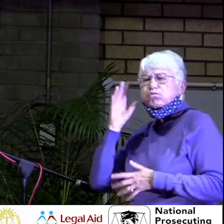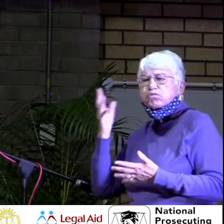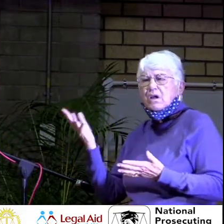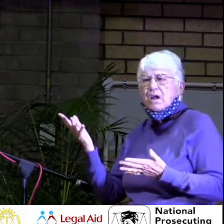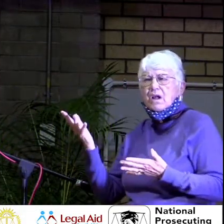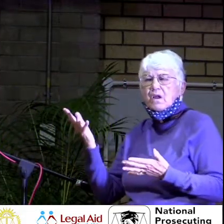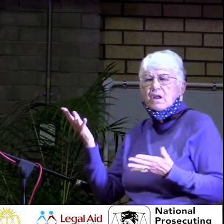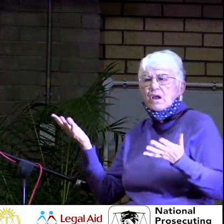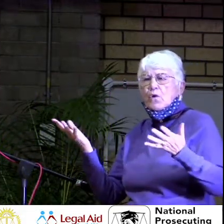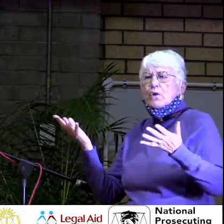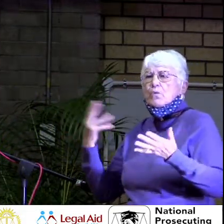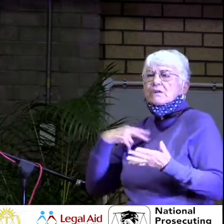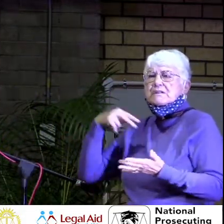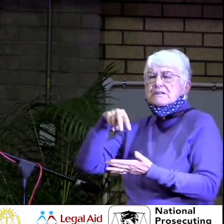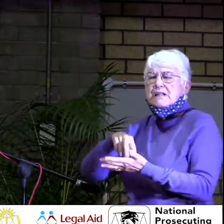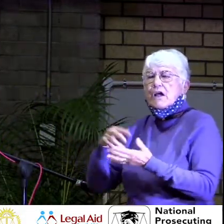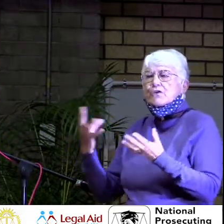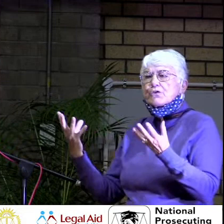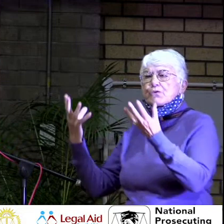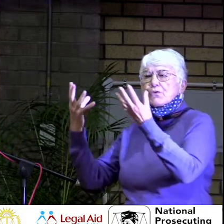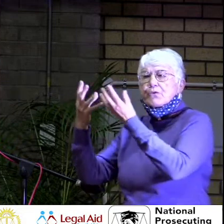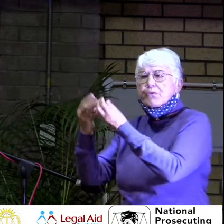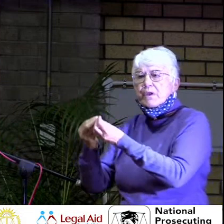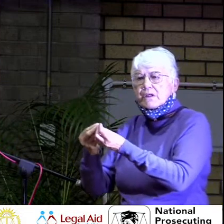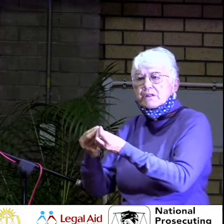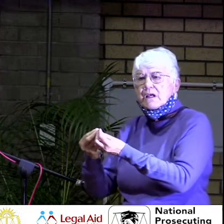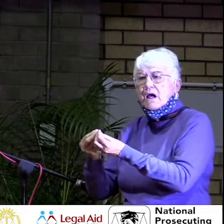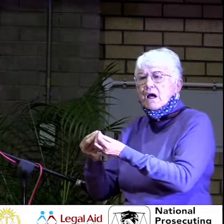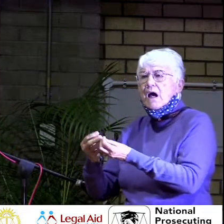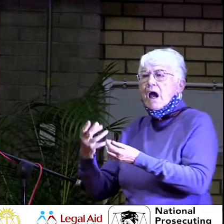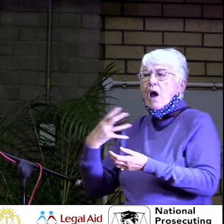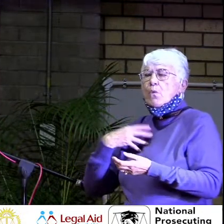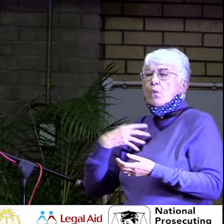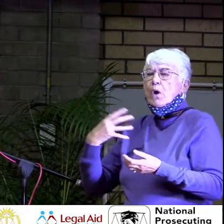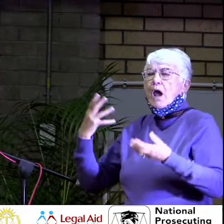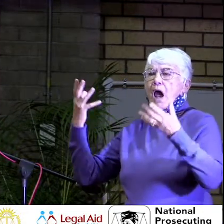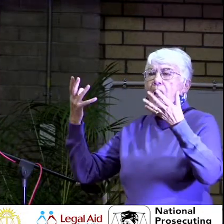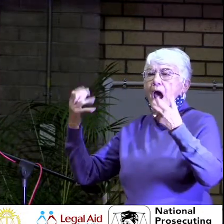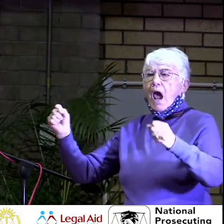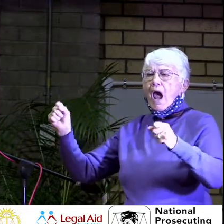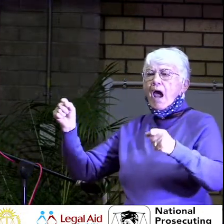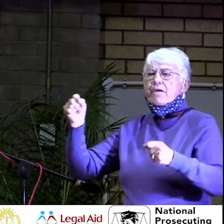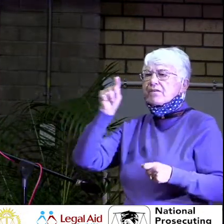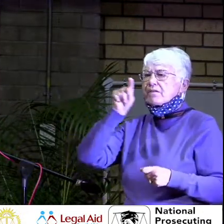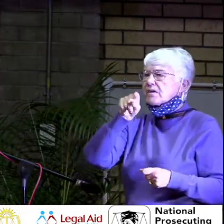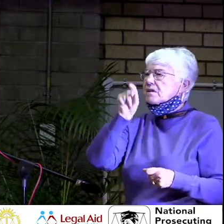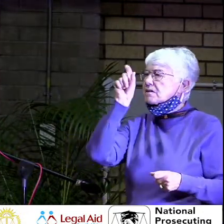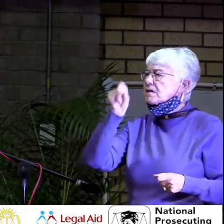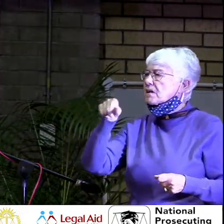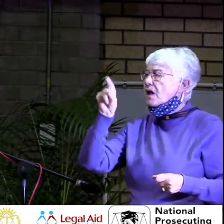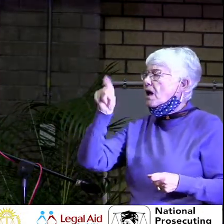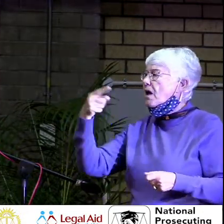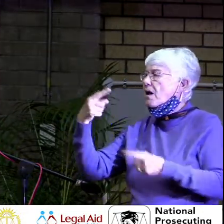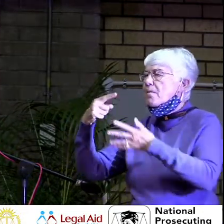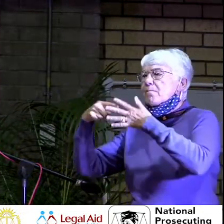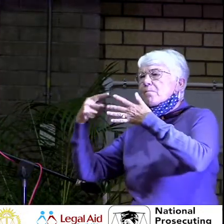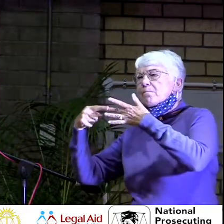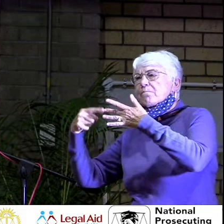can stand together. So when we have these matters, let the community stand